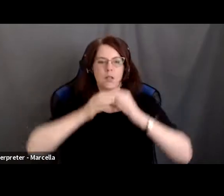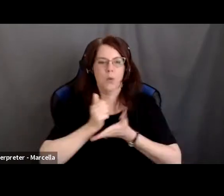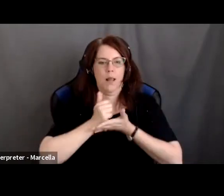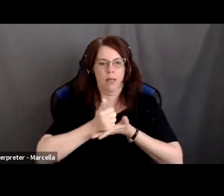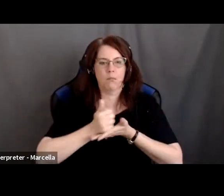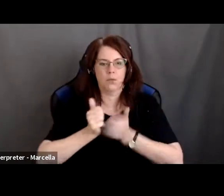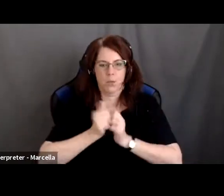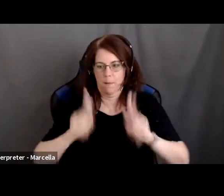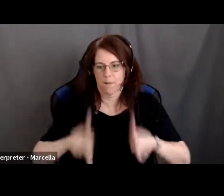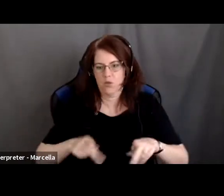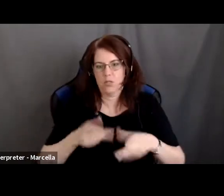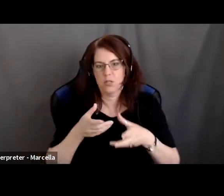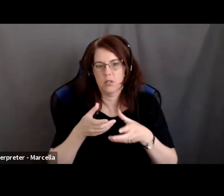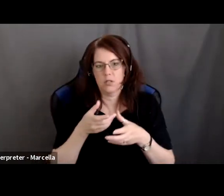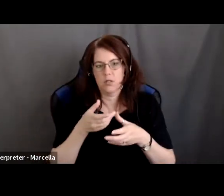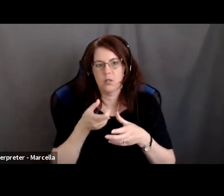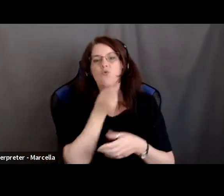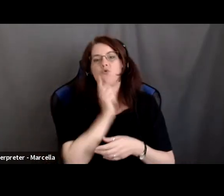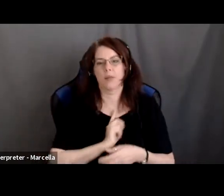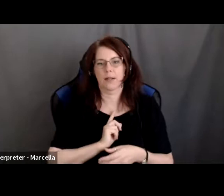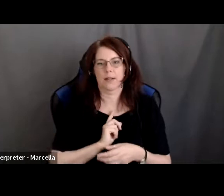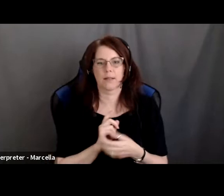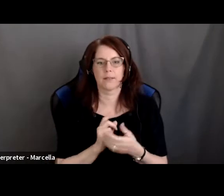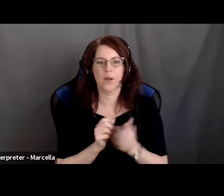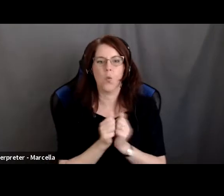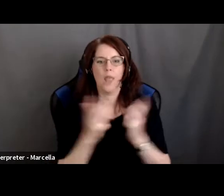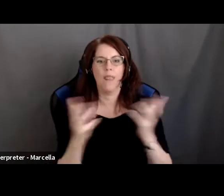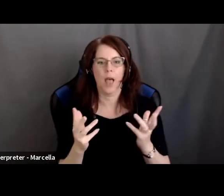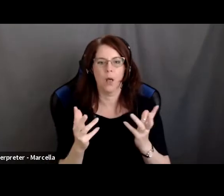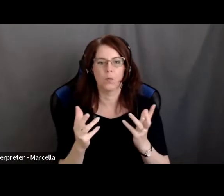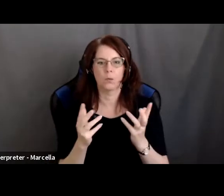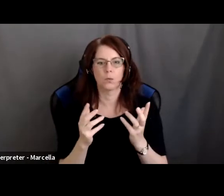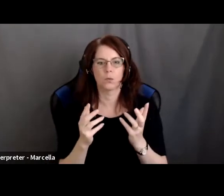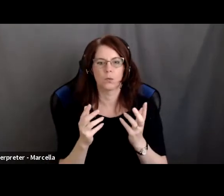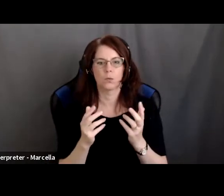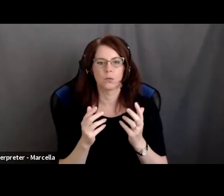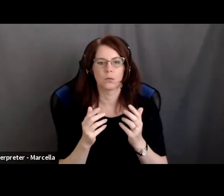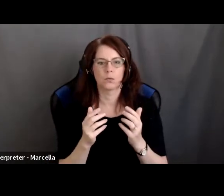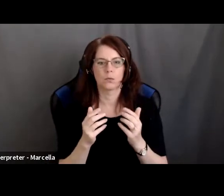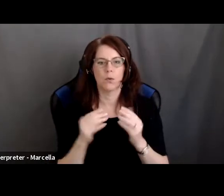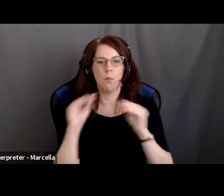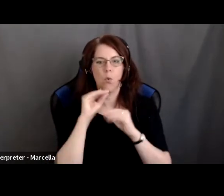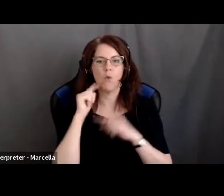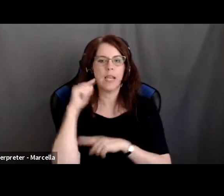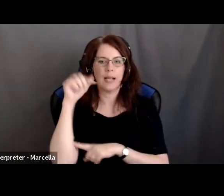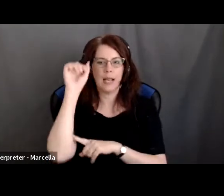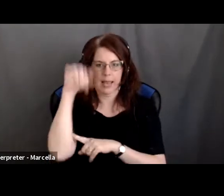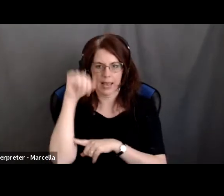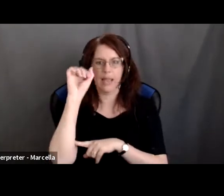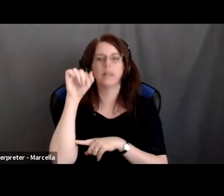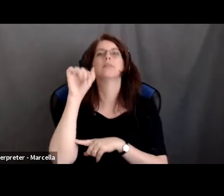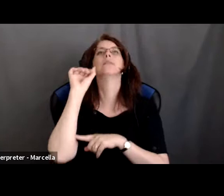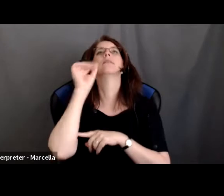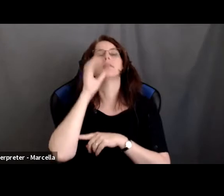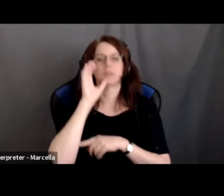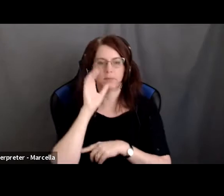a person just ingesting the liquid without having to move the neck or the head. And